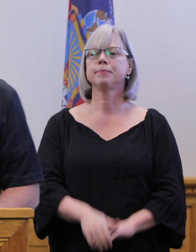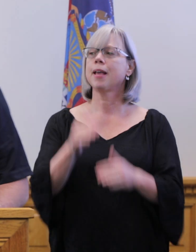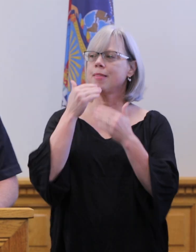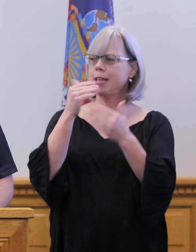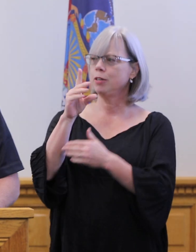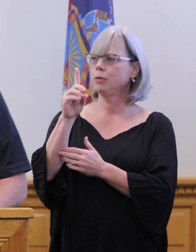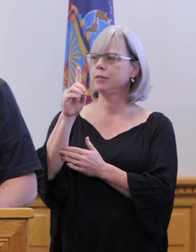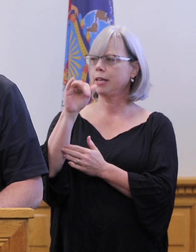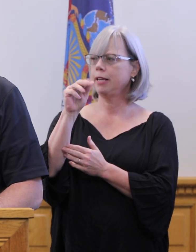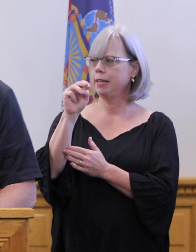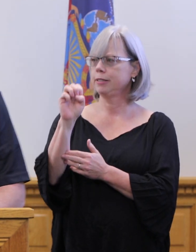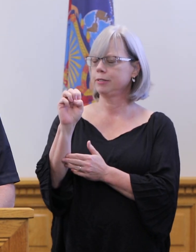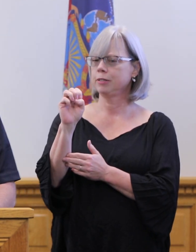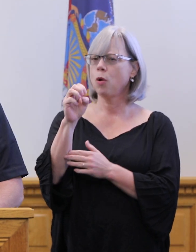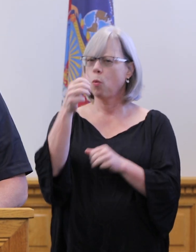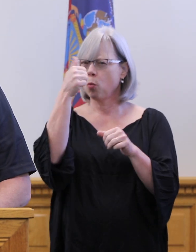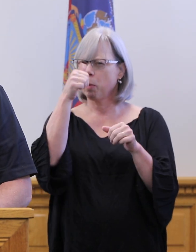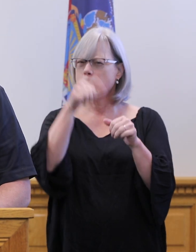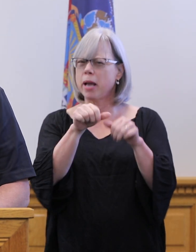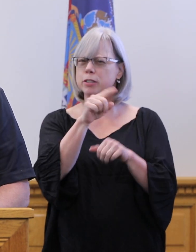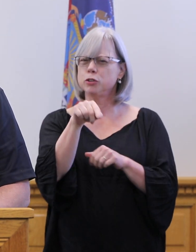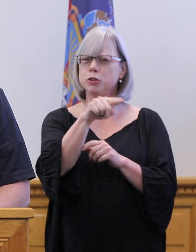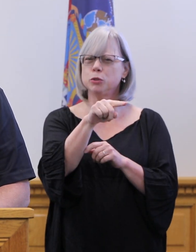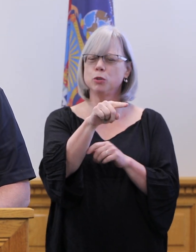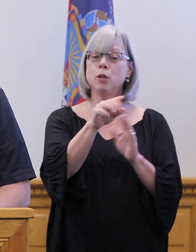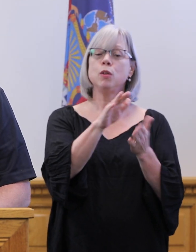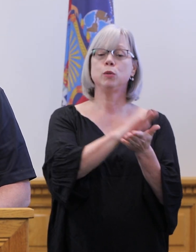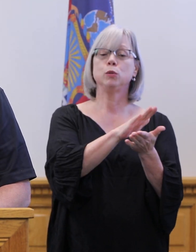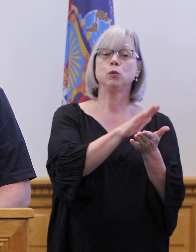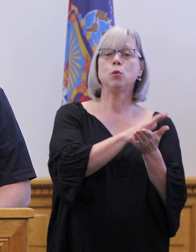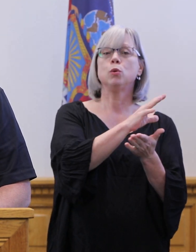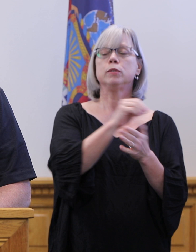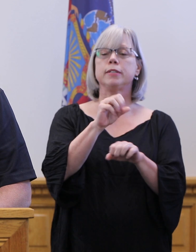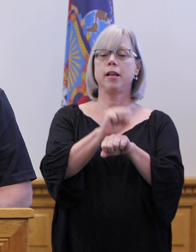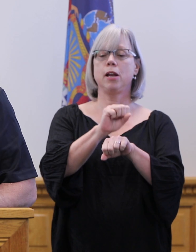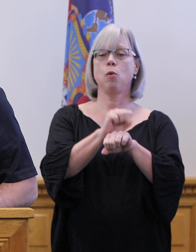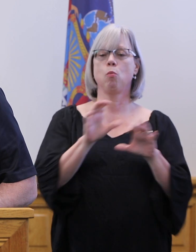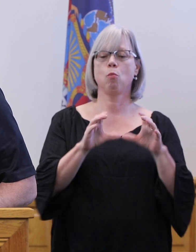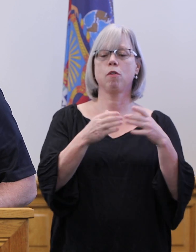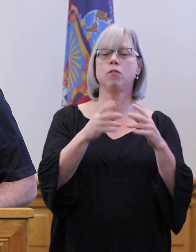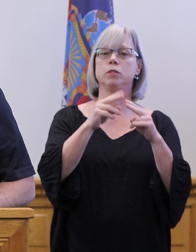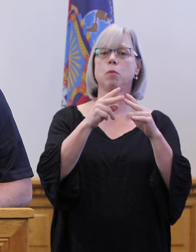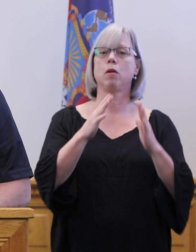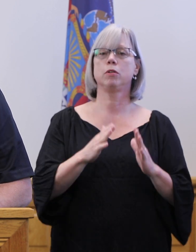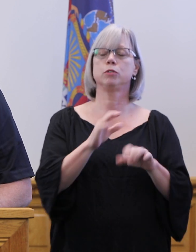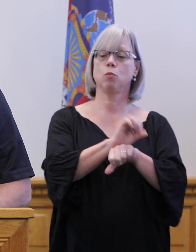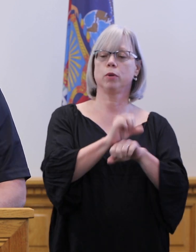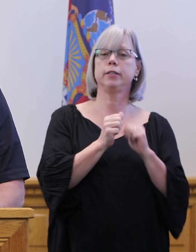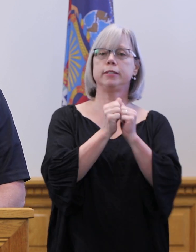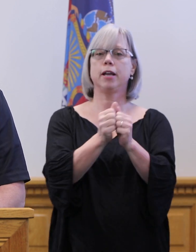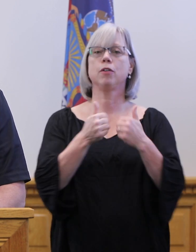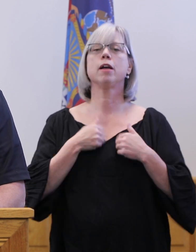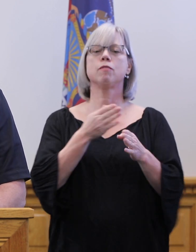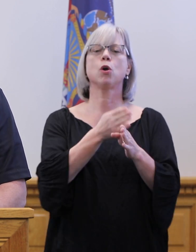Thank you, Diane. I want to remind everyone that local educators and workforce partners are working together to host a virtual career summit